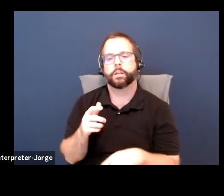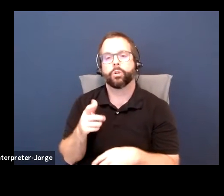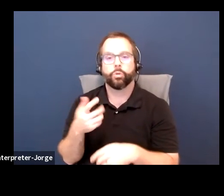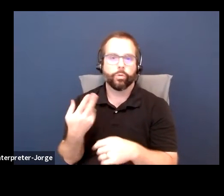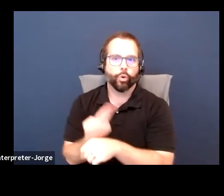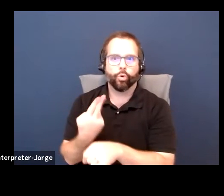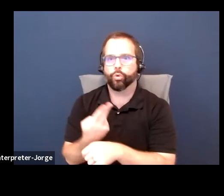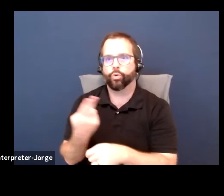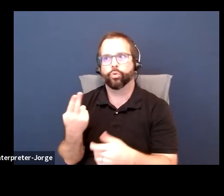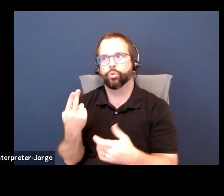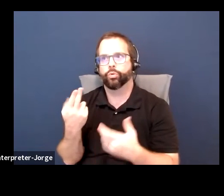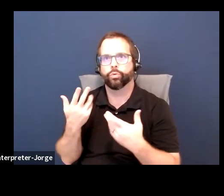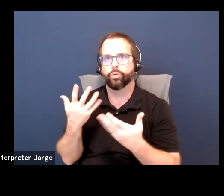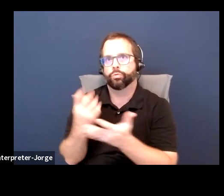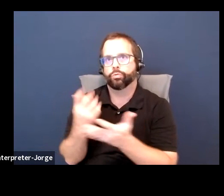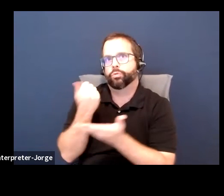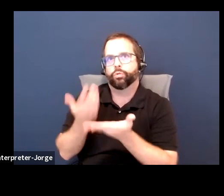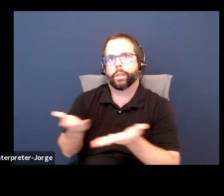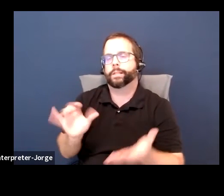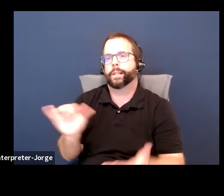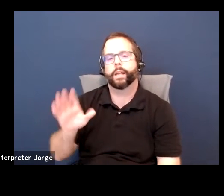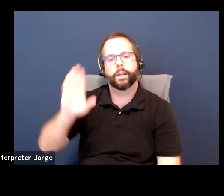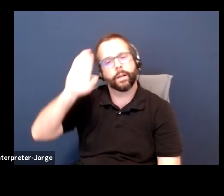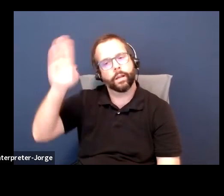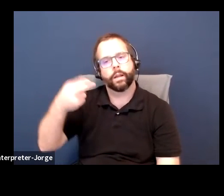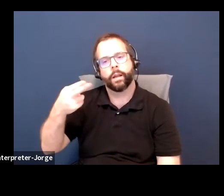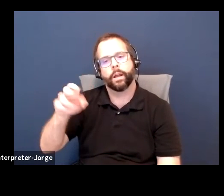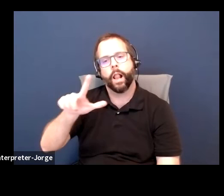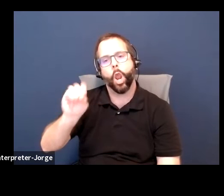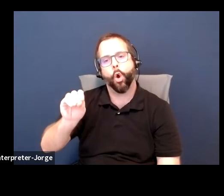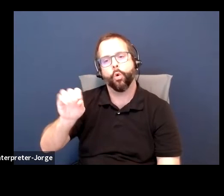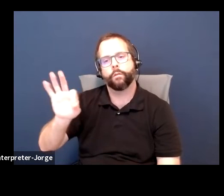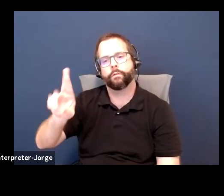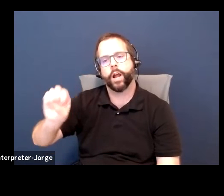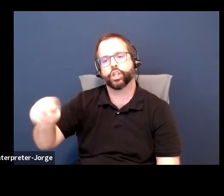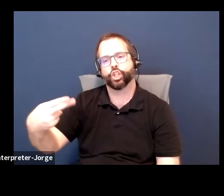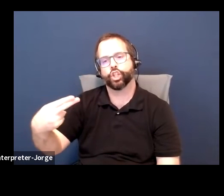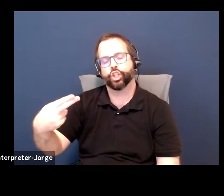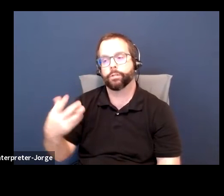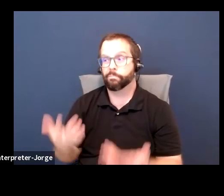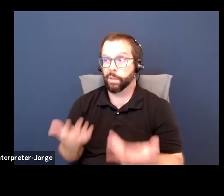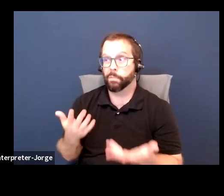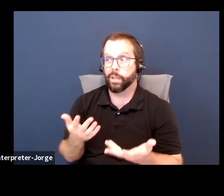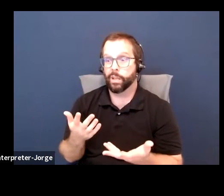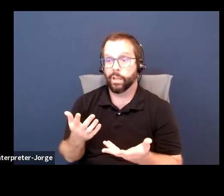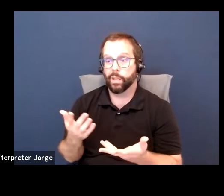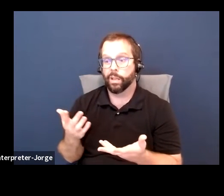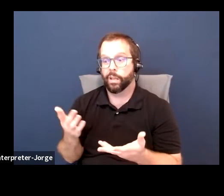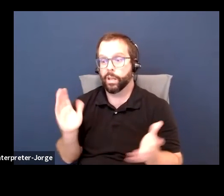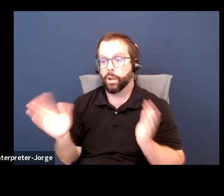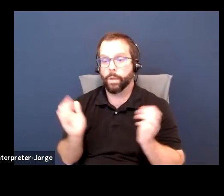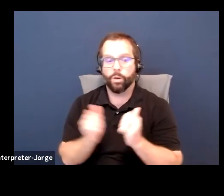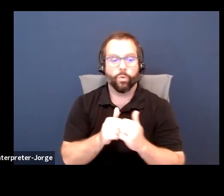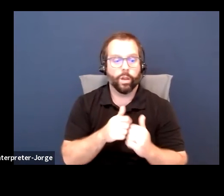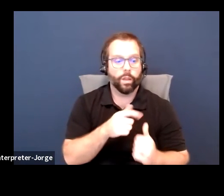like HelloFresh and something as simple as that. There may be $1 more than what a person